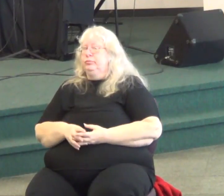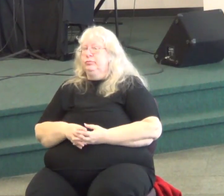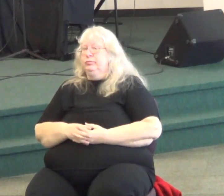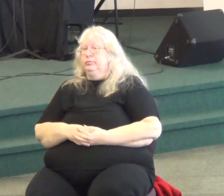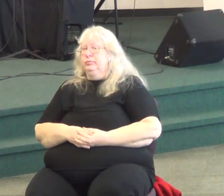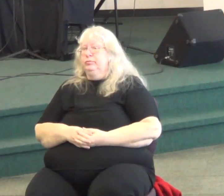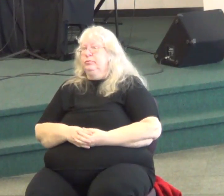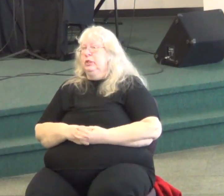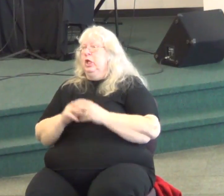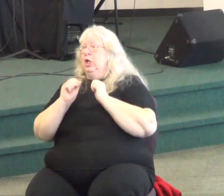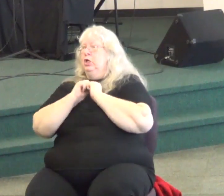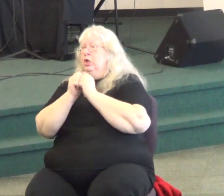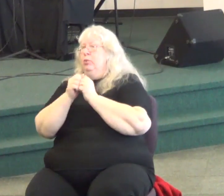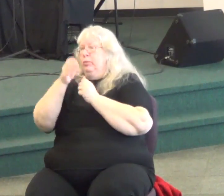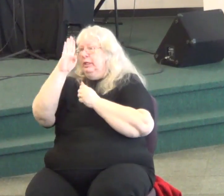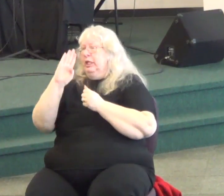you. Go with God. He loves you. So do we.